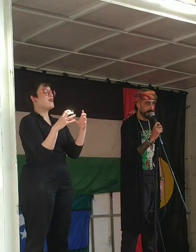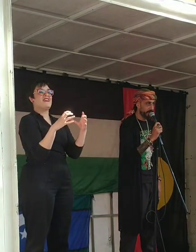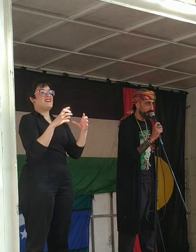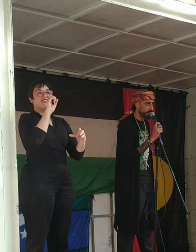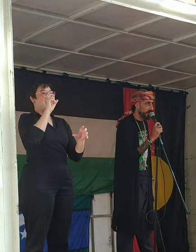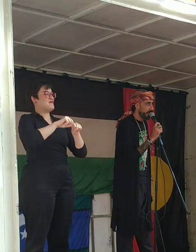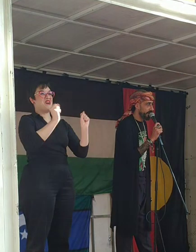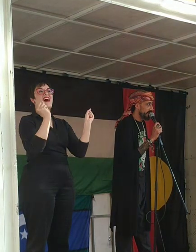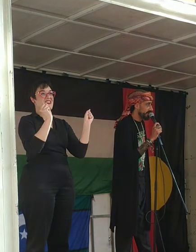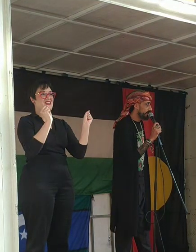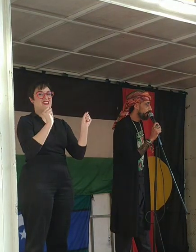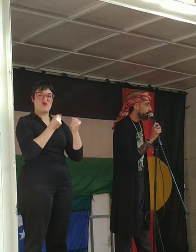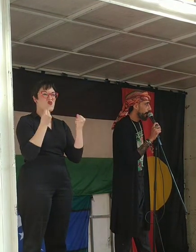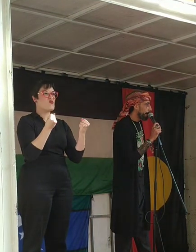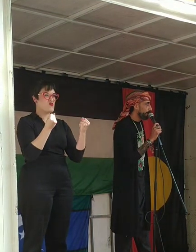become unbreakable.